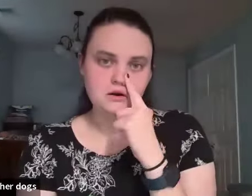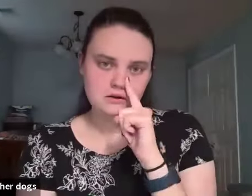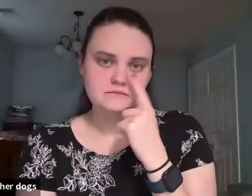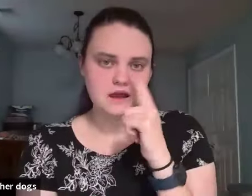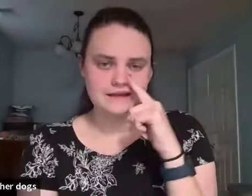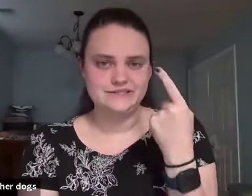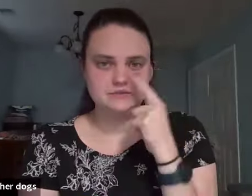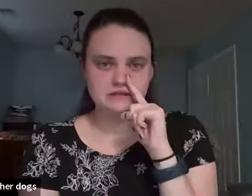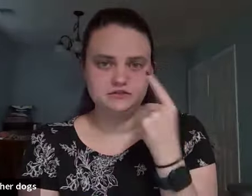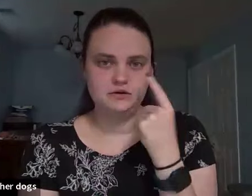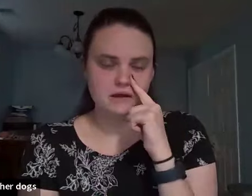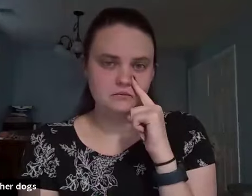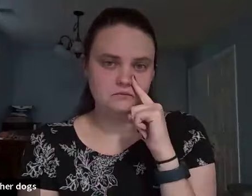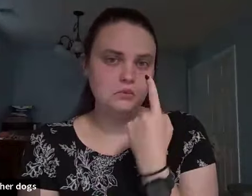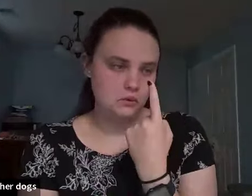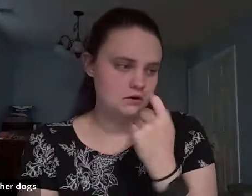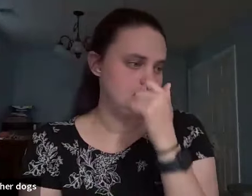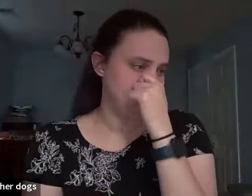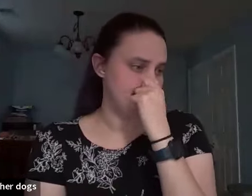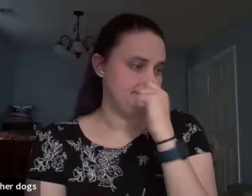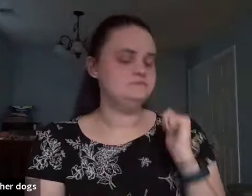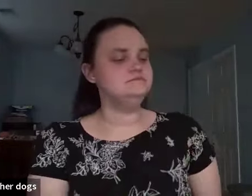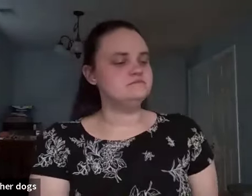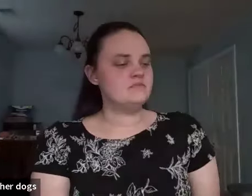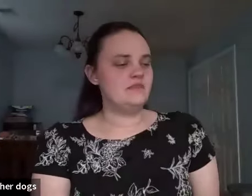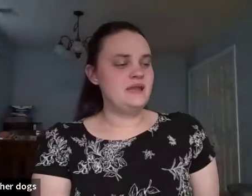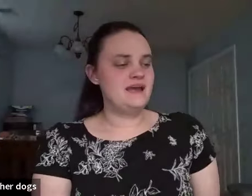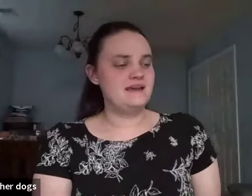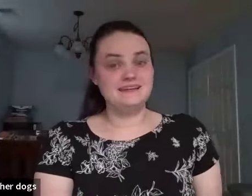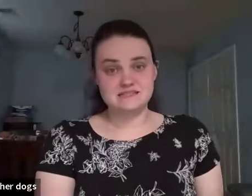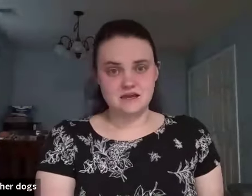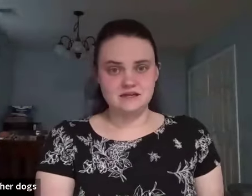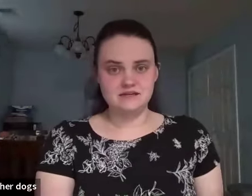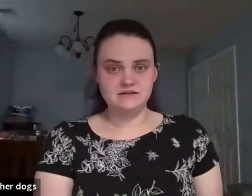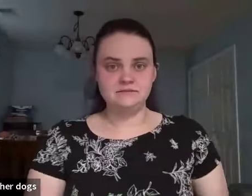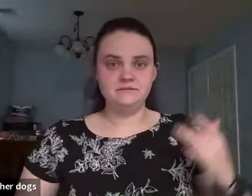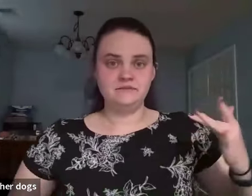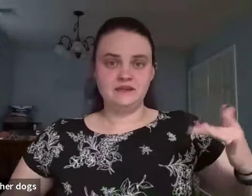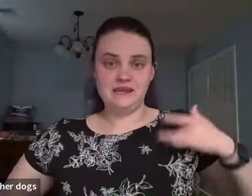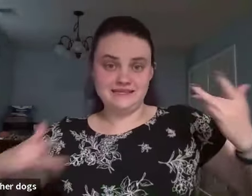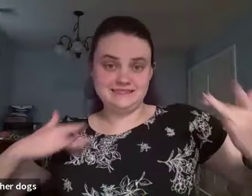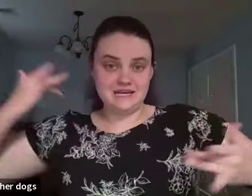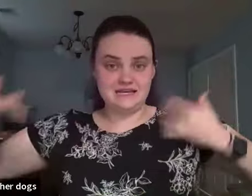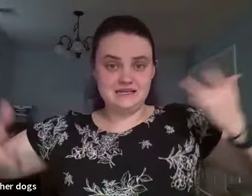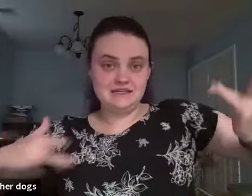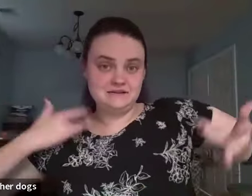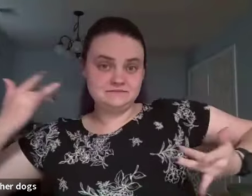work. I just typically do go out. Bored. Then we had excited, excited.